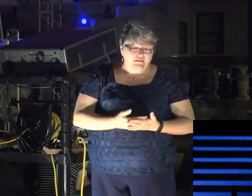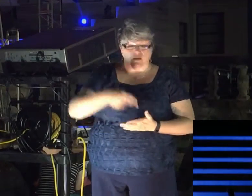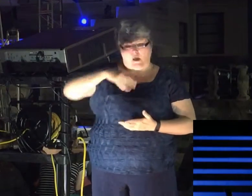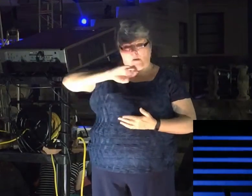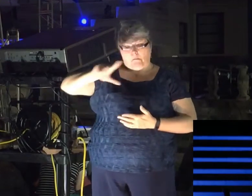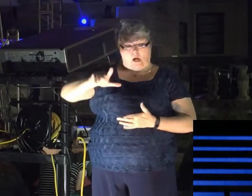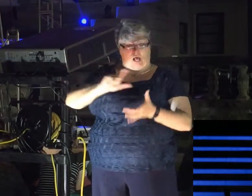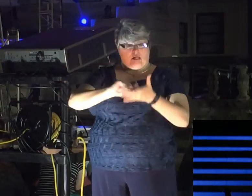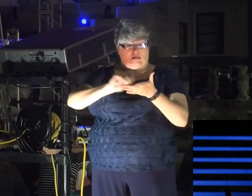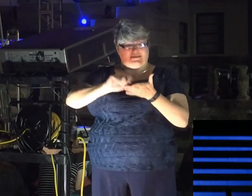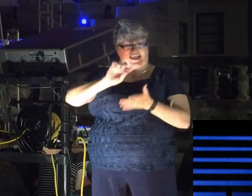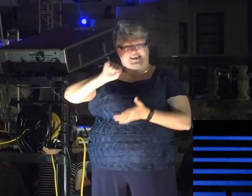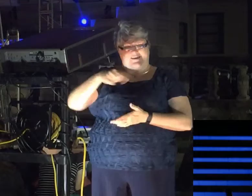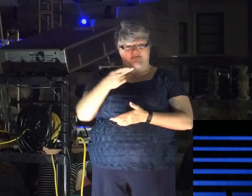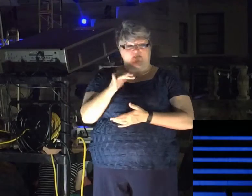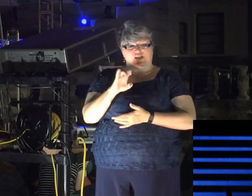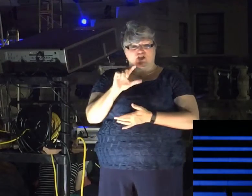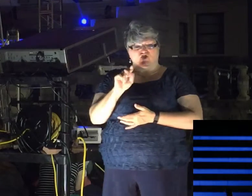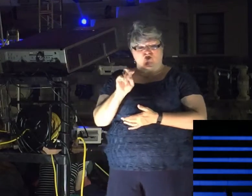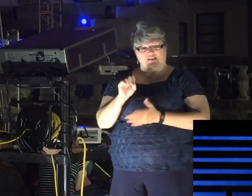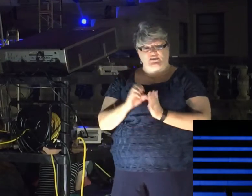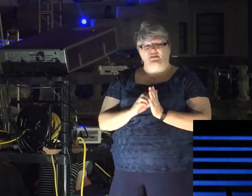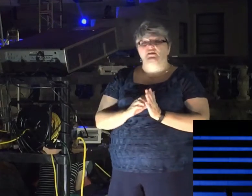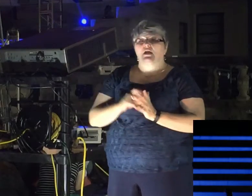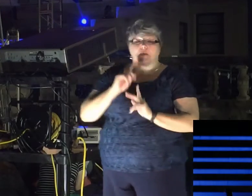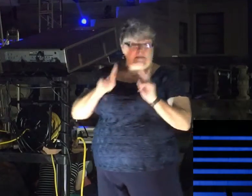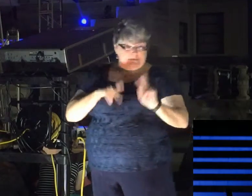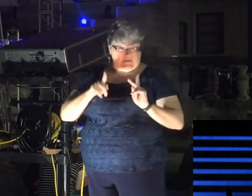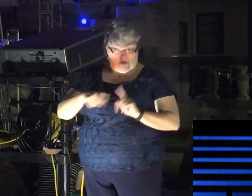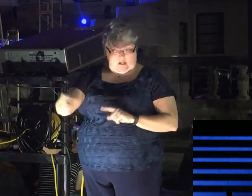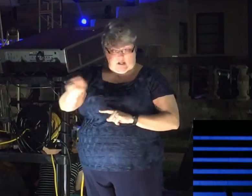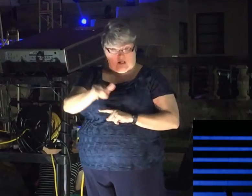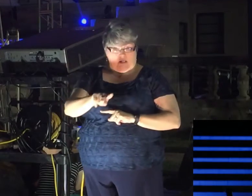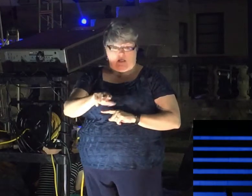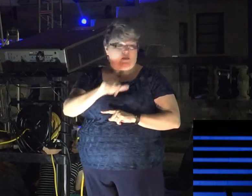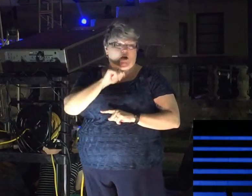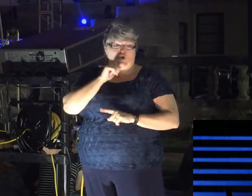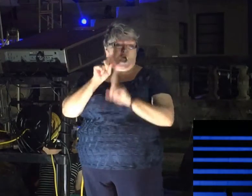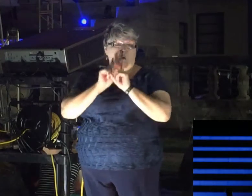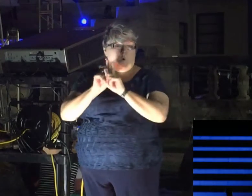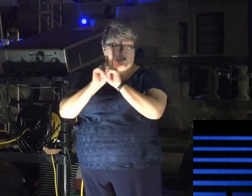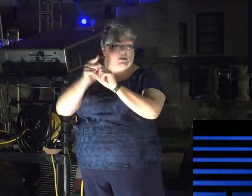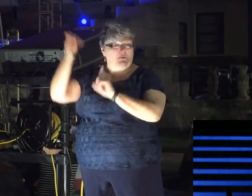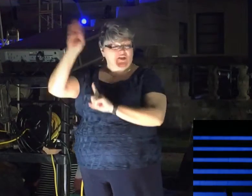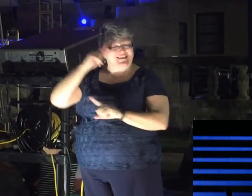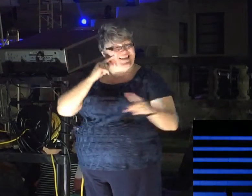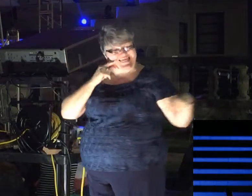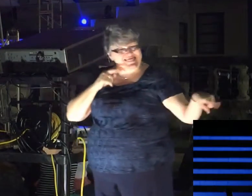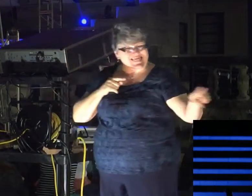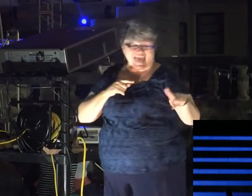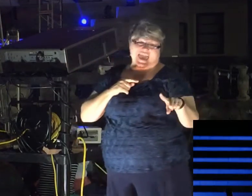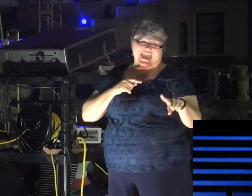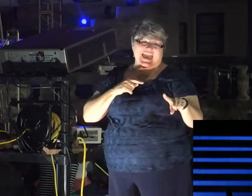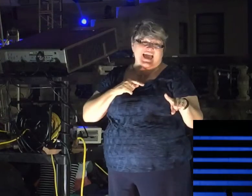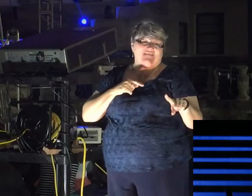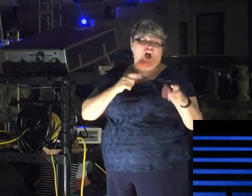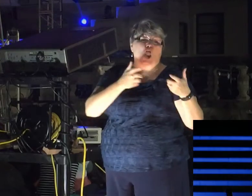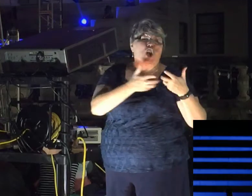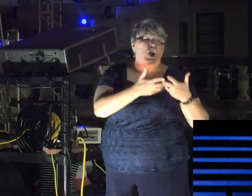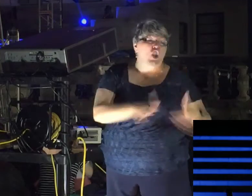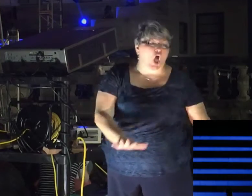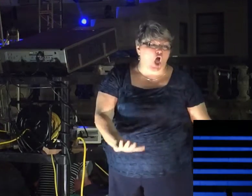good. Paul said it this way in Ephesians about people that are not walking with God. He says they